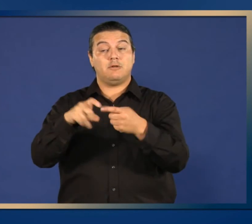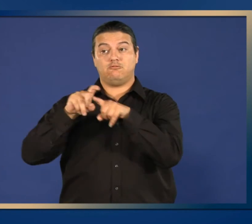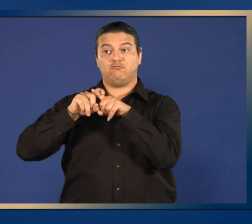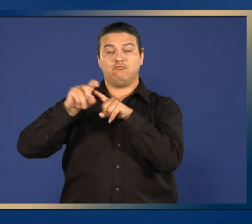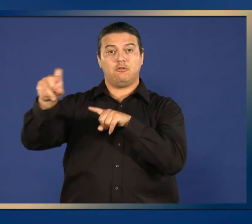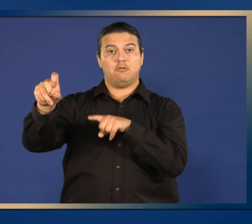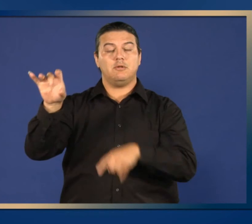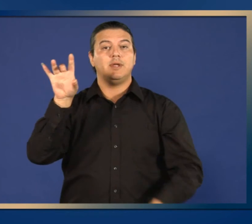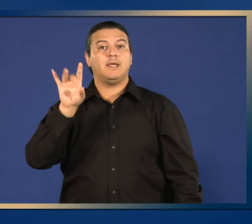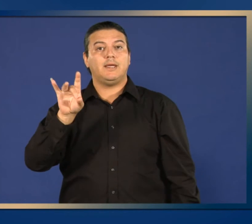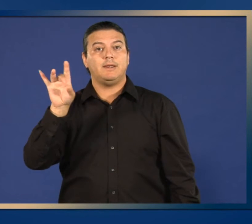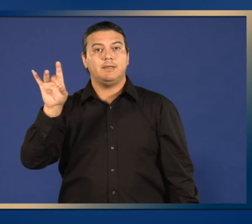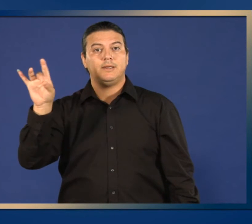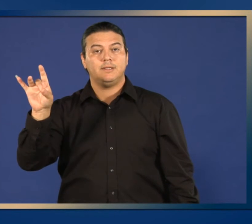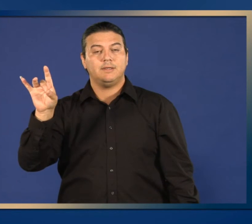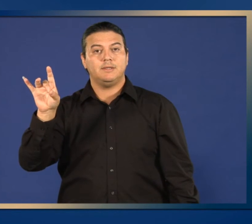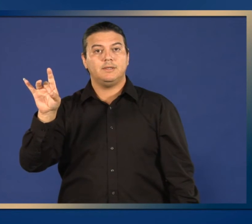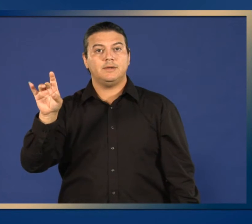For Spanish,